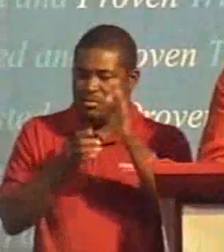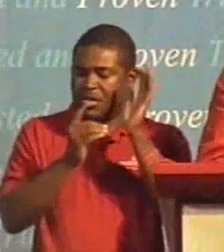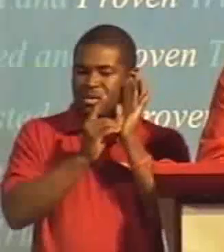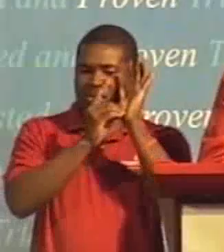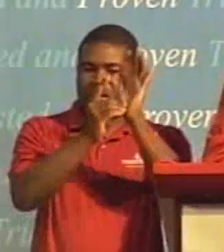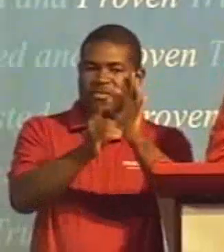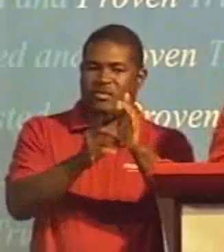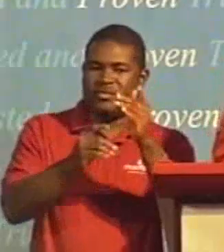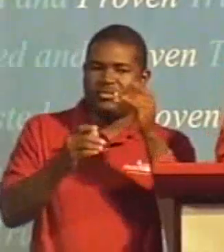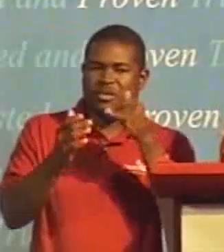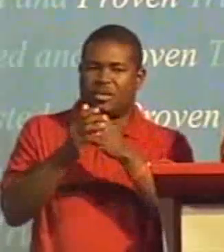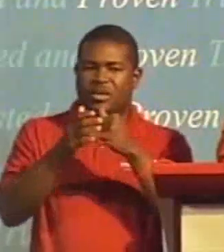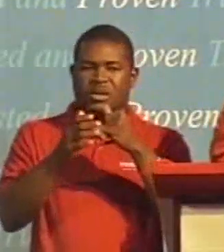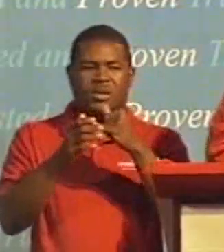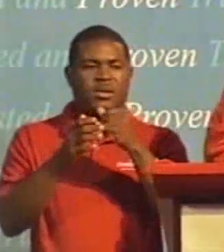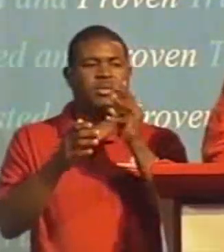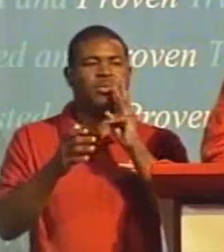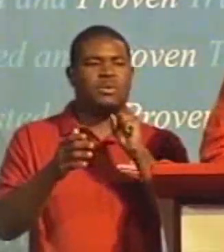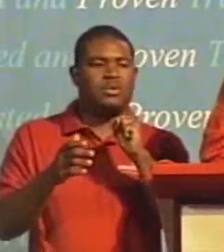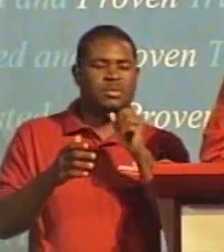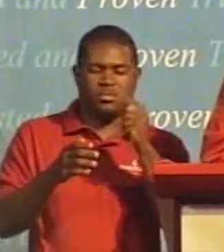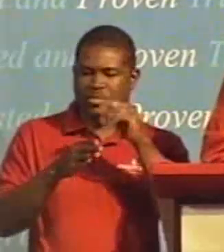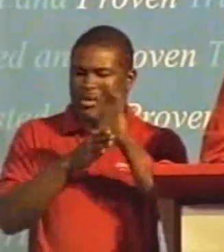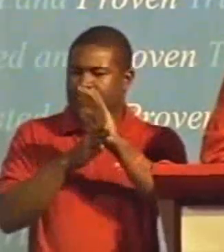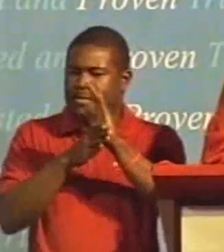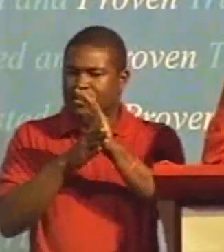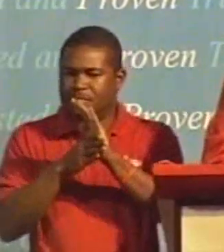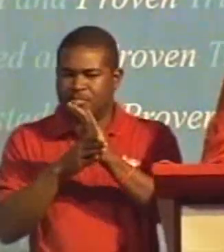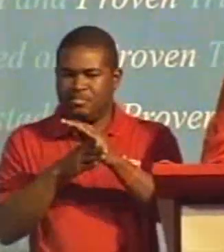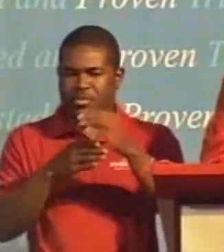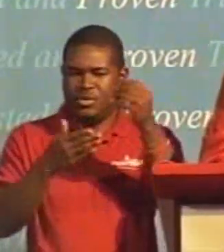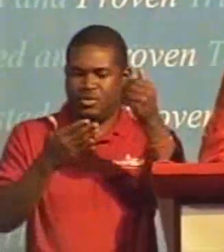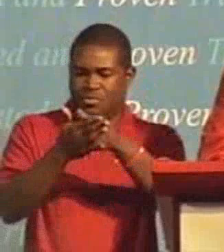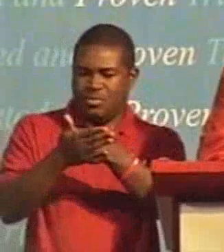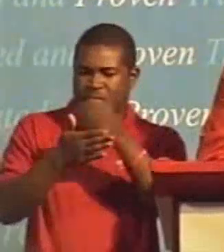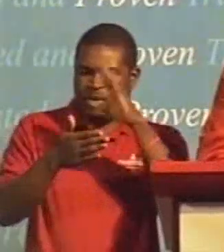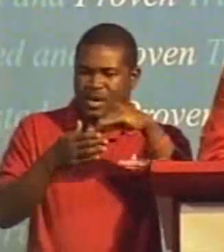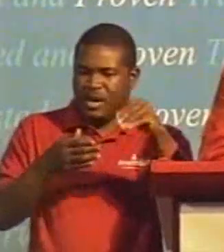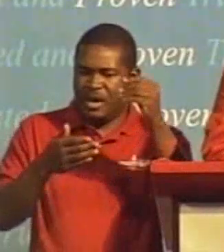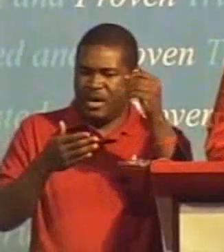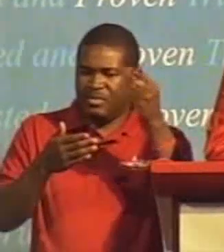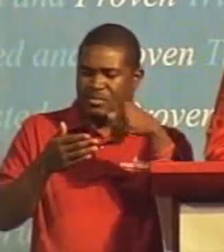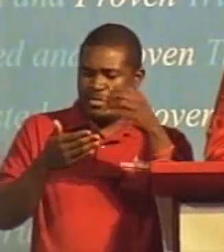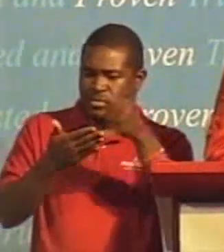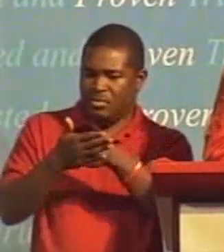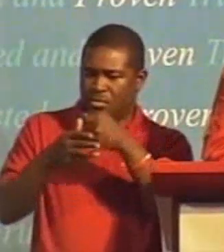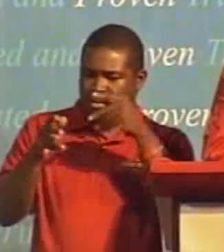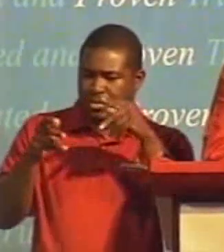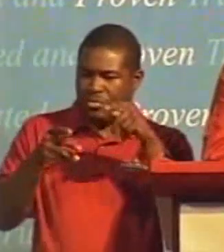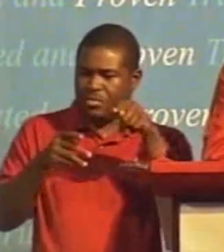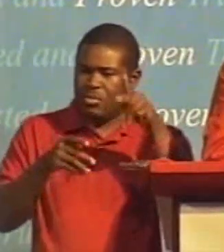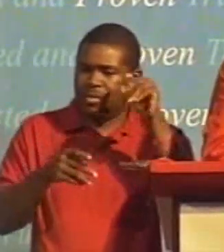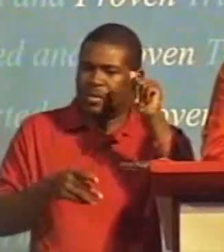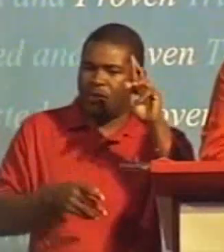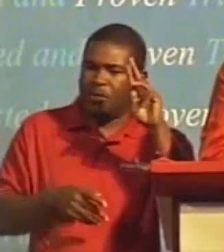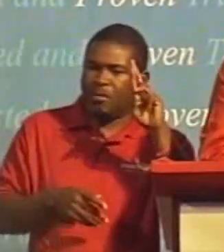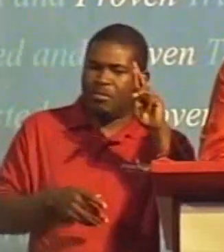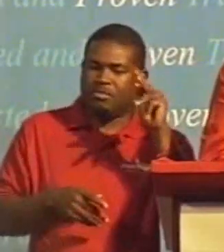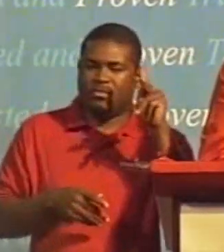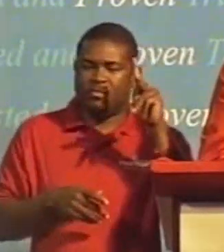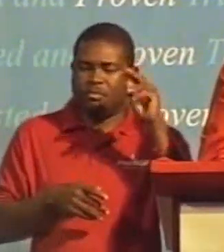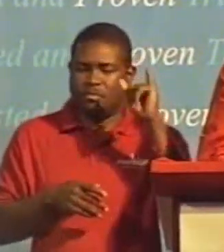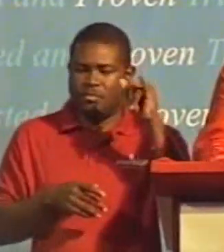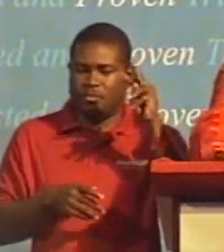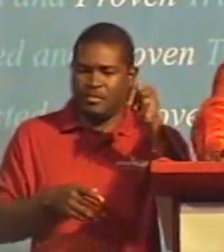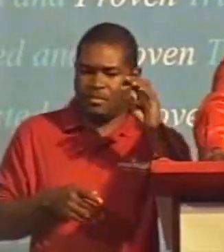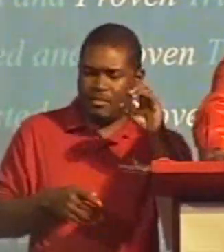The project includes both beach replenishment and the redevelopment of the parking lot at the eastern end of the park. The beach has been